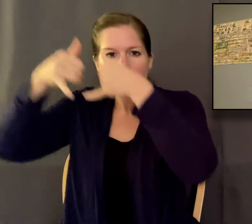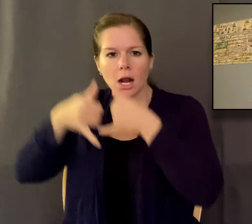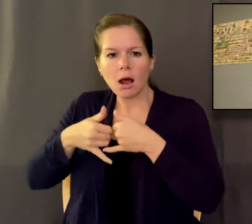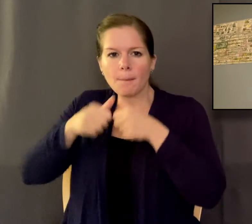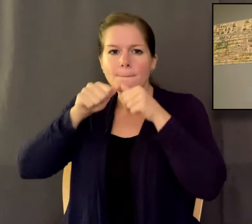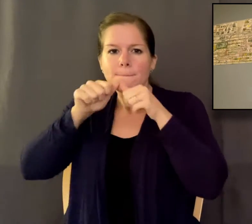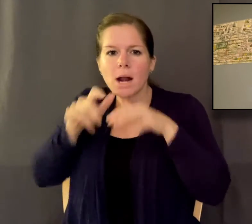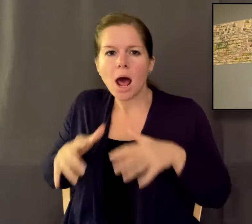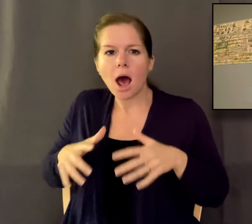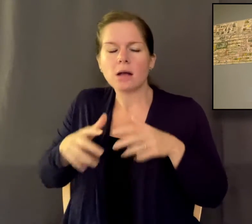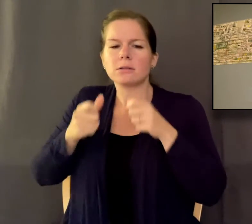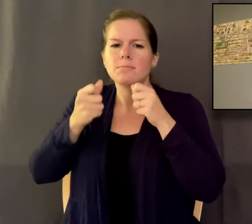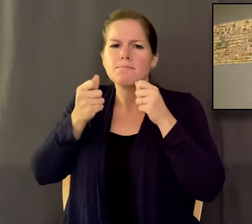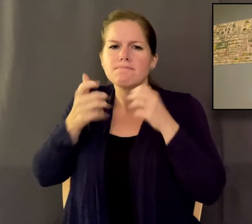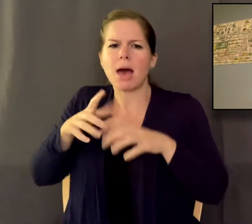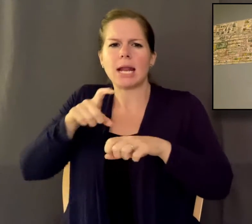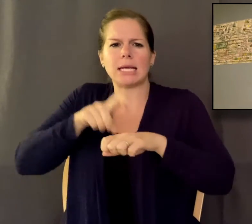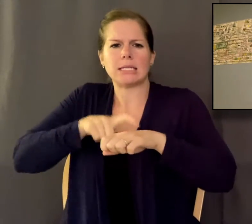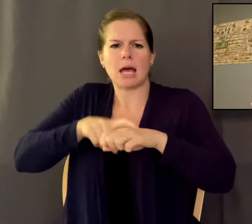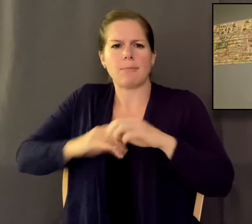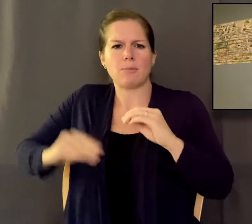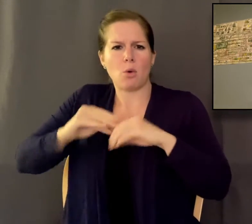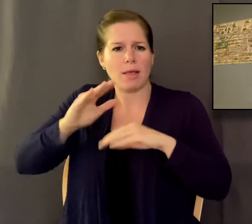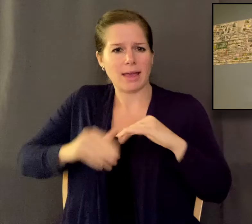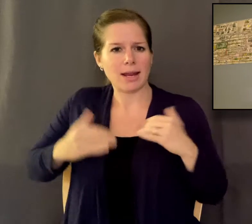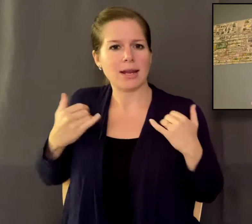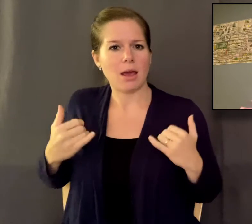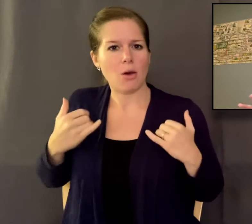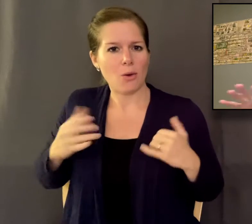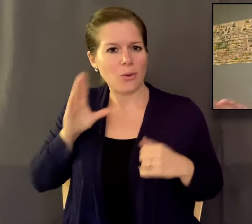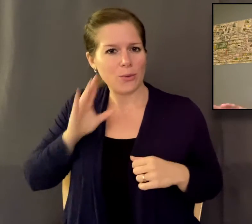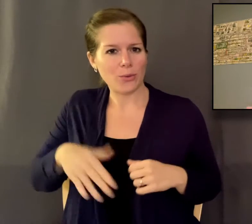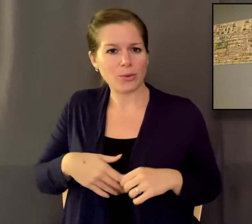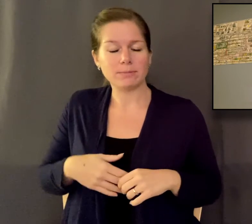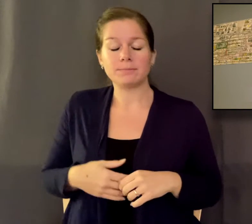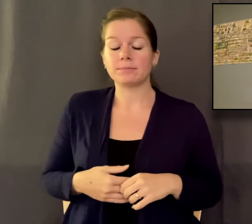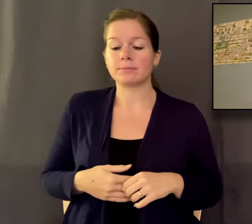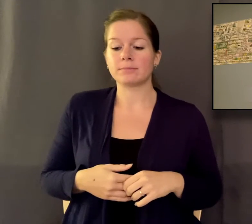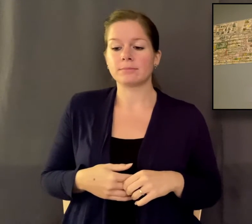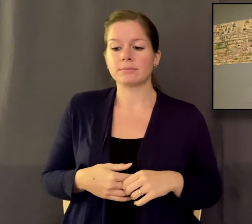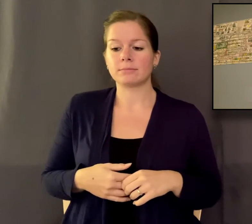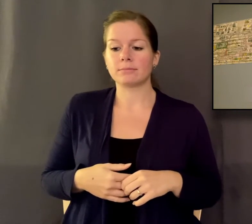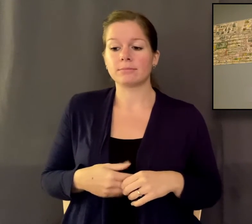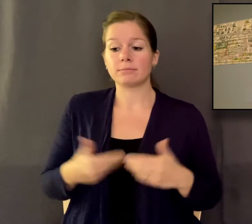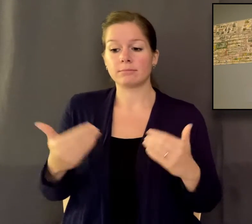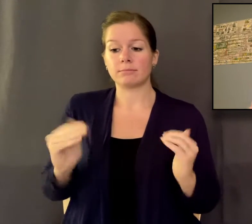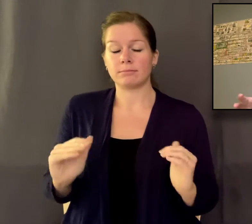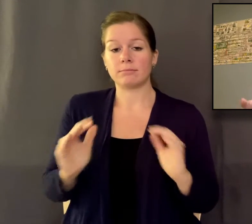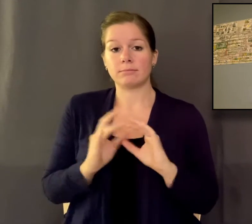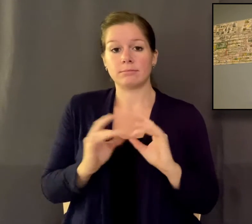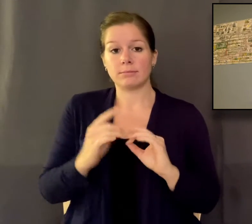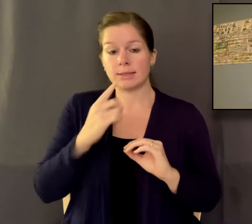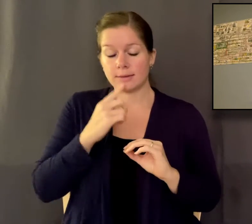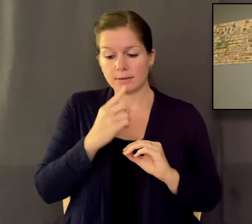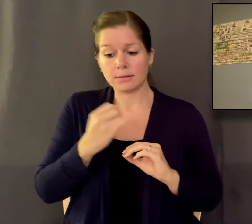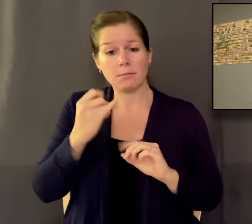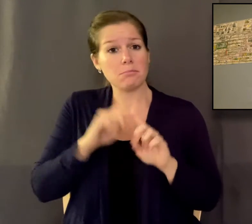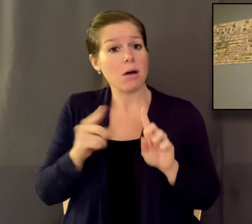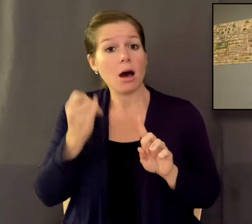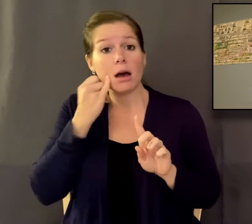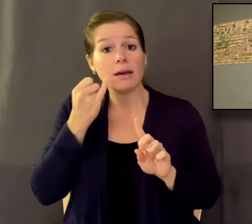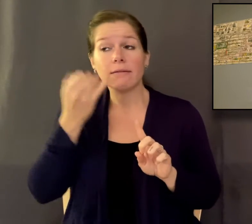for you. But if you're meant to be married, then live your life in service to your spouse. If you're betrothed